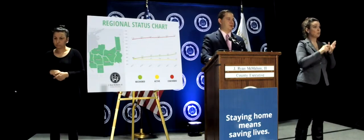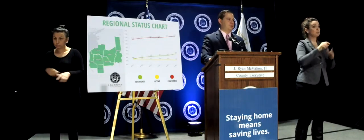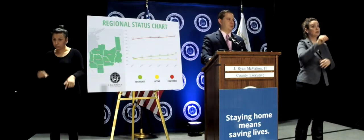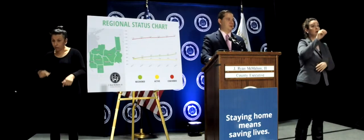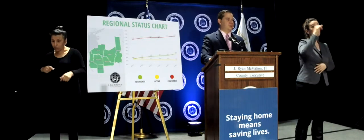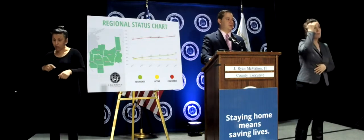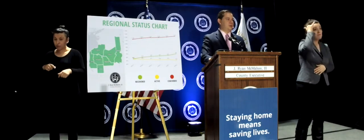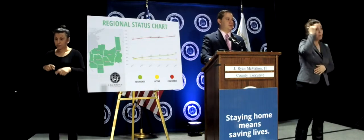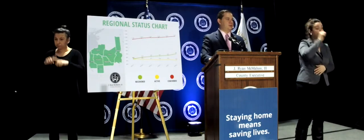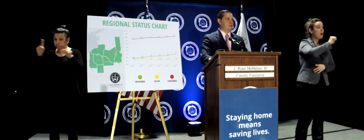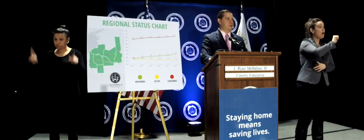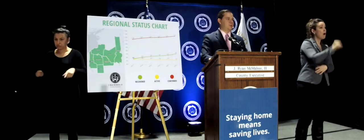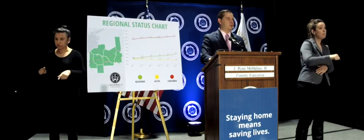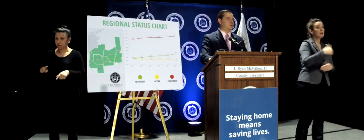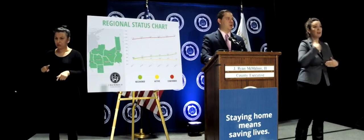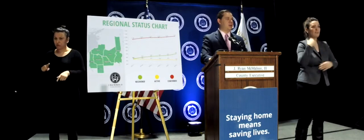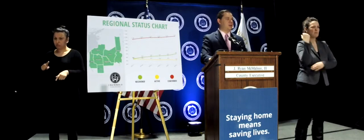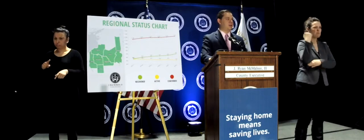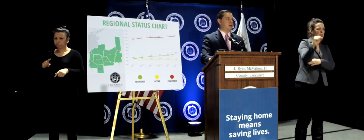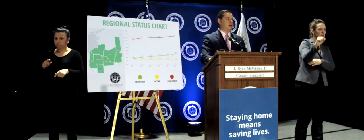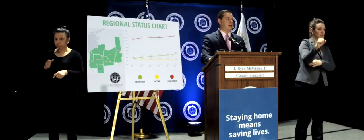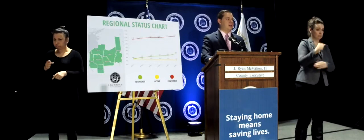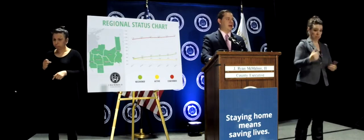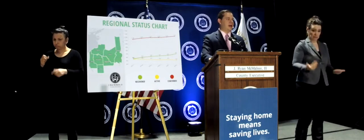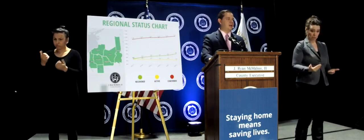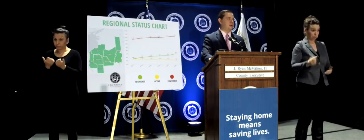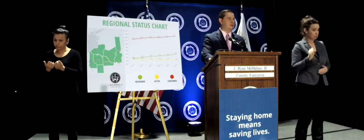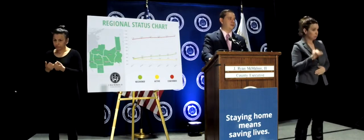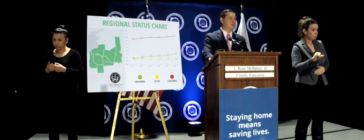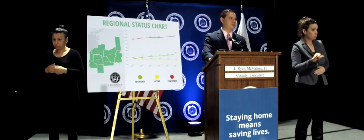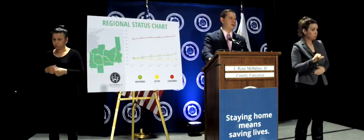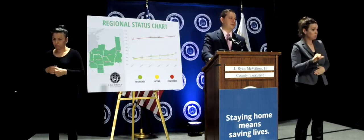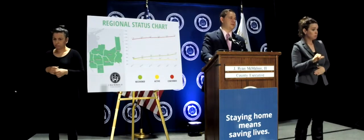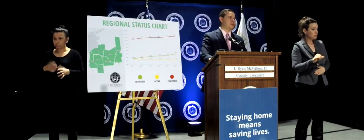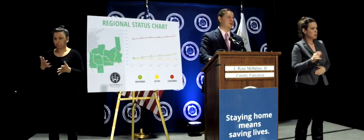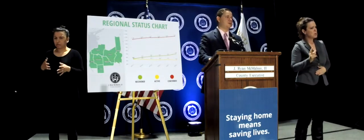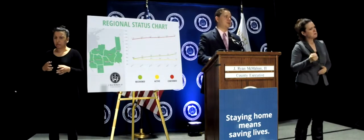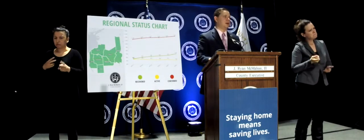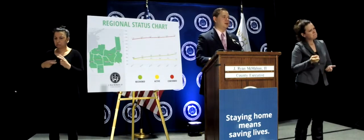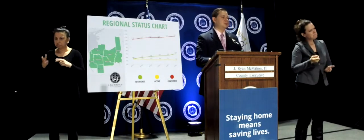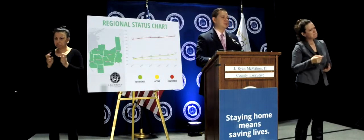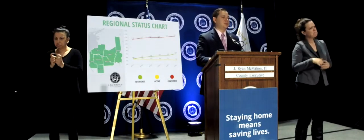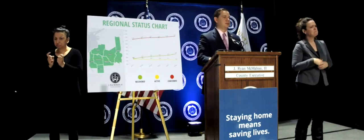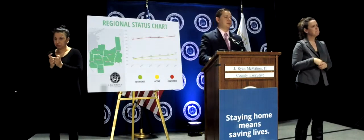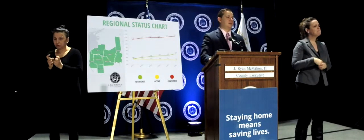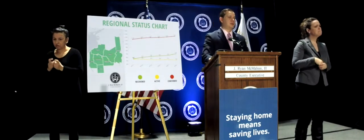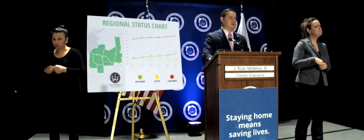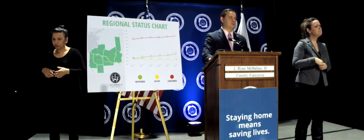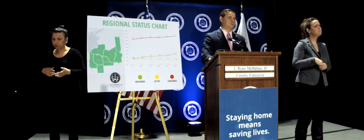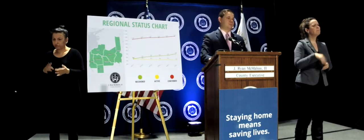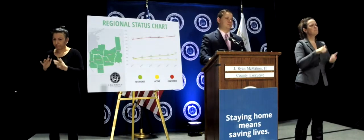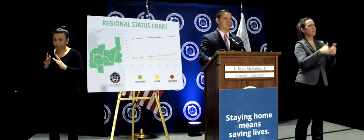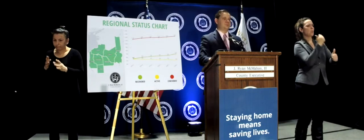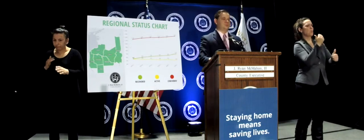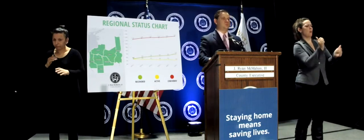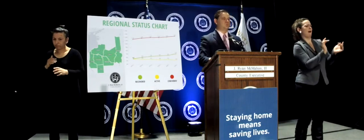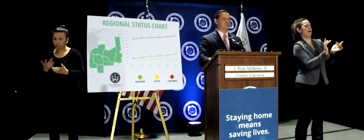outside of your typical trolling online and various things. You know,